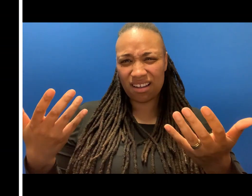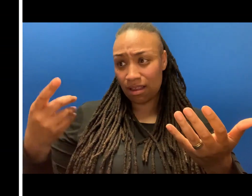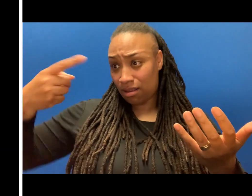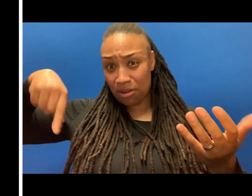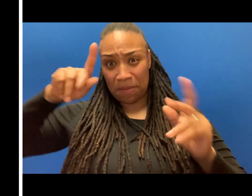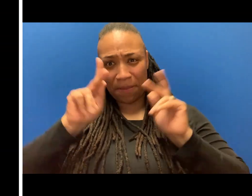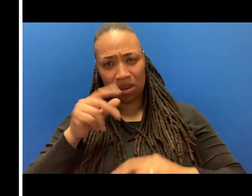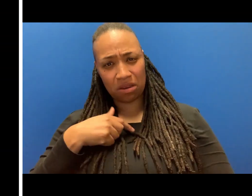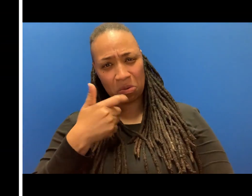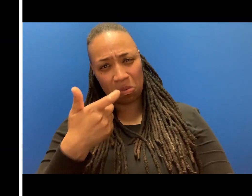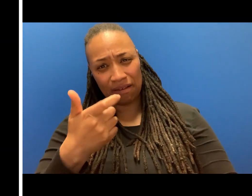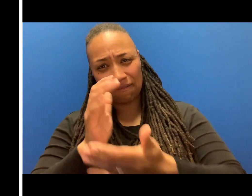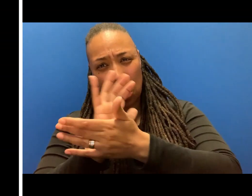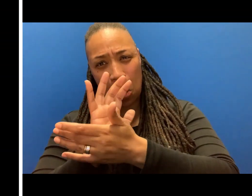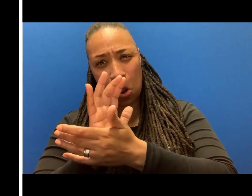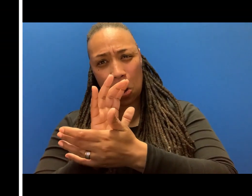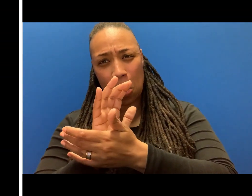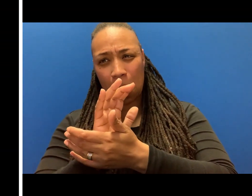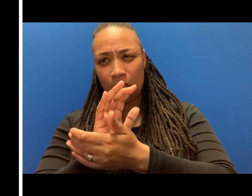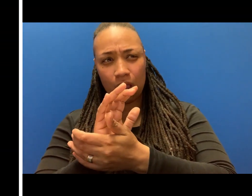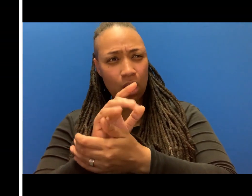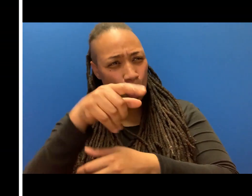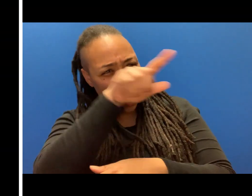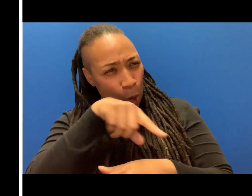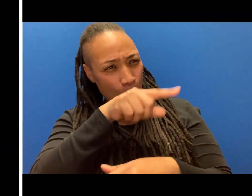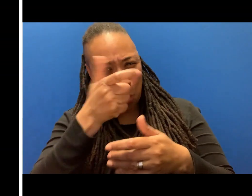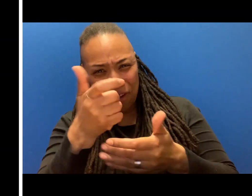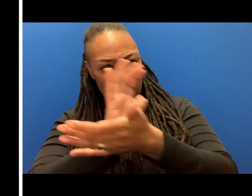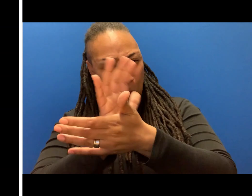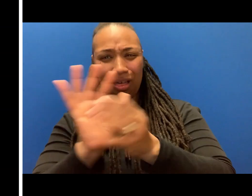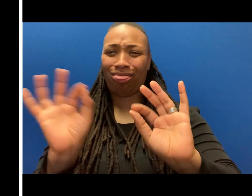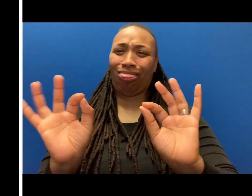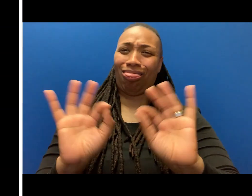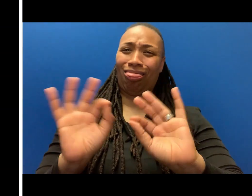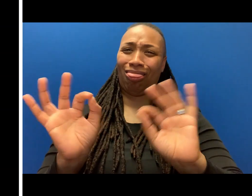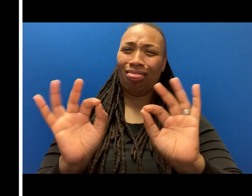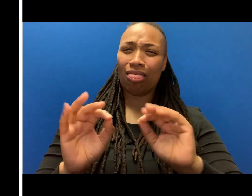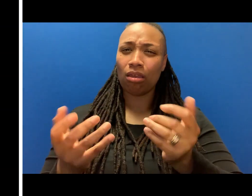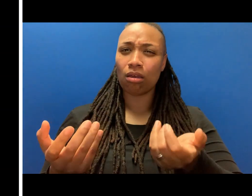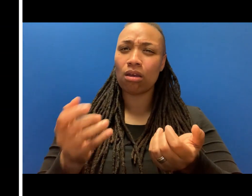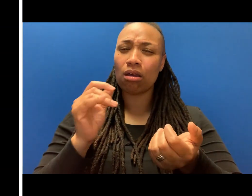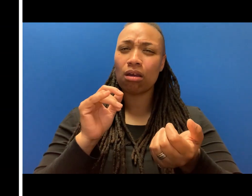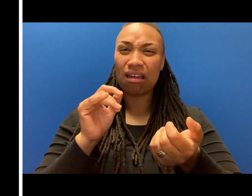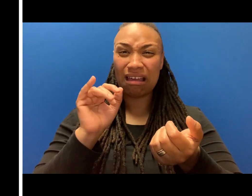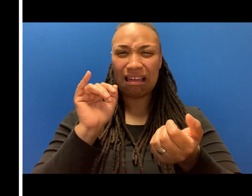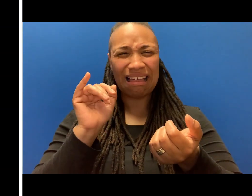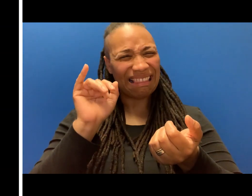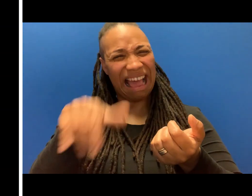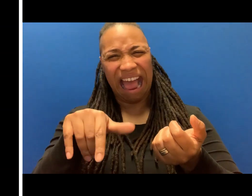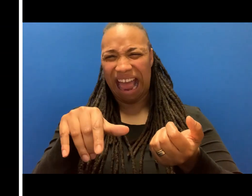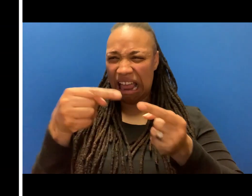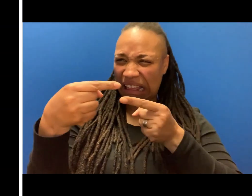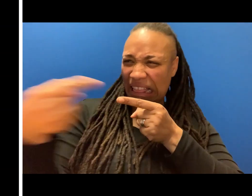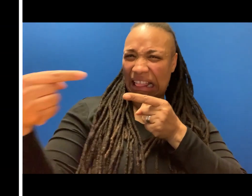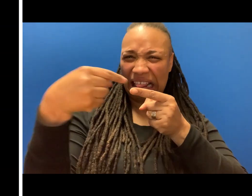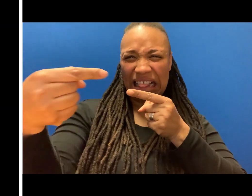watch people be murdered on video and still go on about our regular lives like there's no big deal? What in